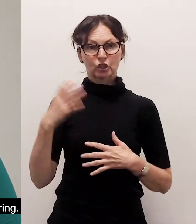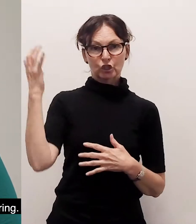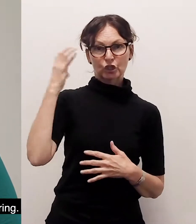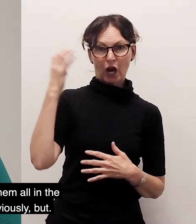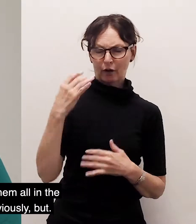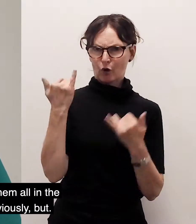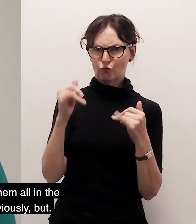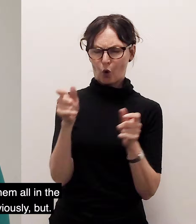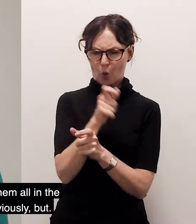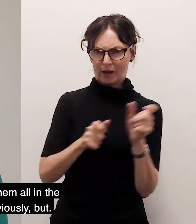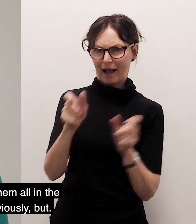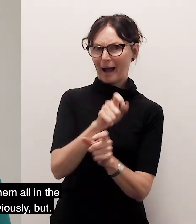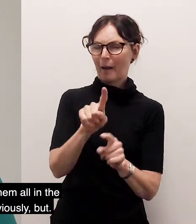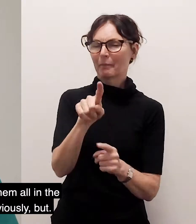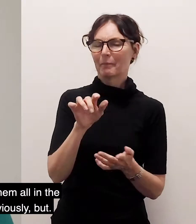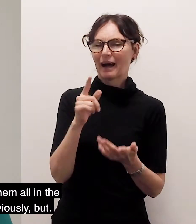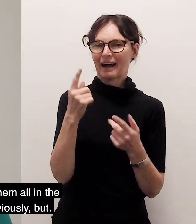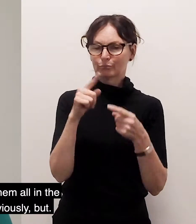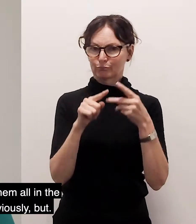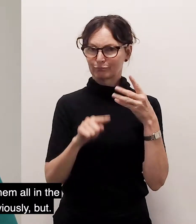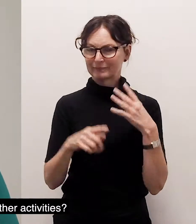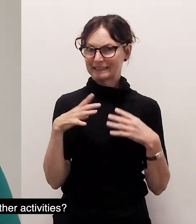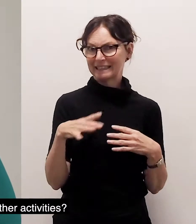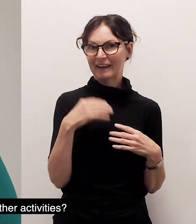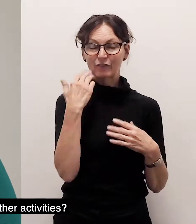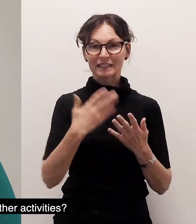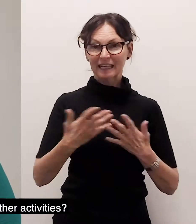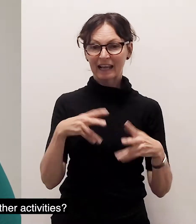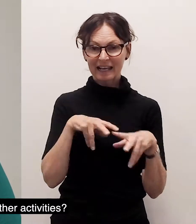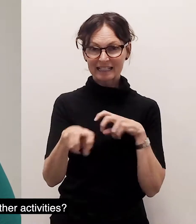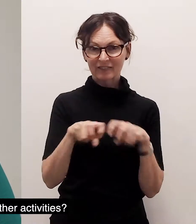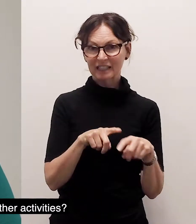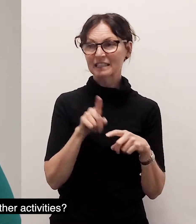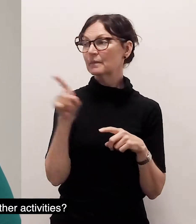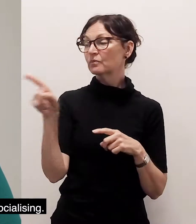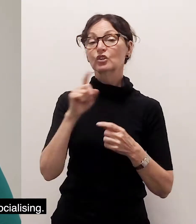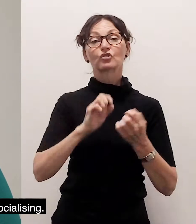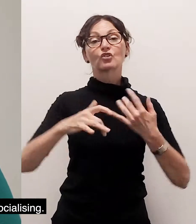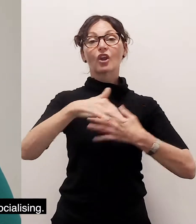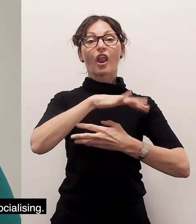Showering? I'm not saying them all in the right order, obviously, but what are some other activities?